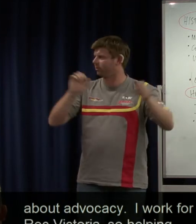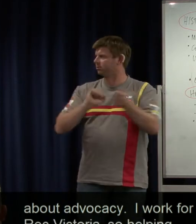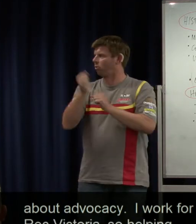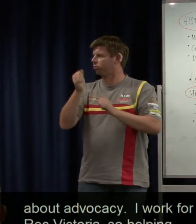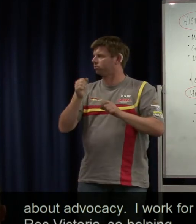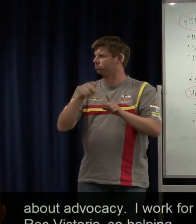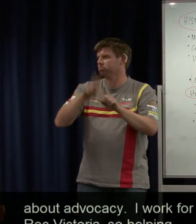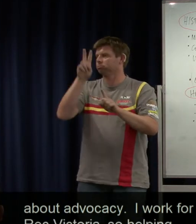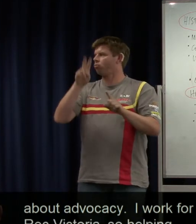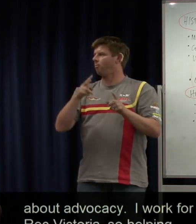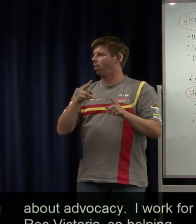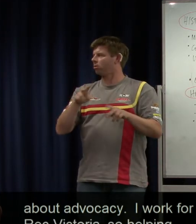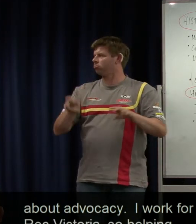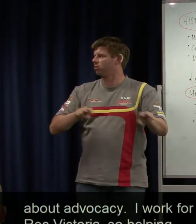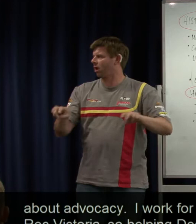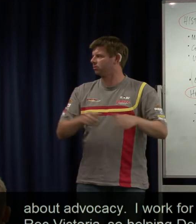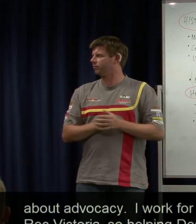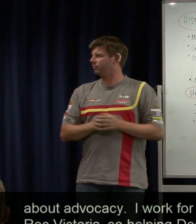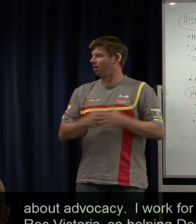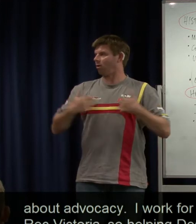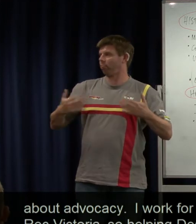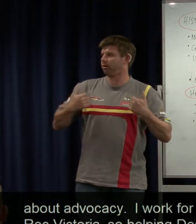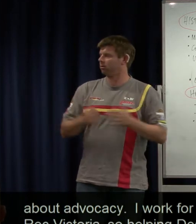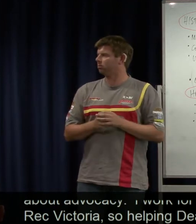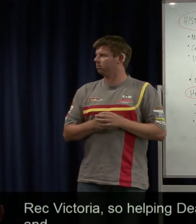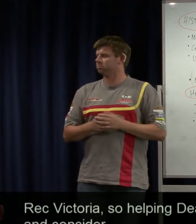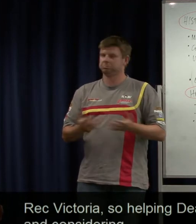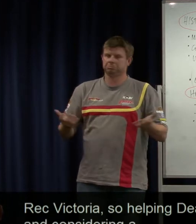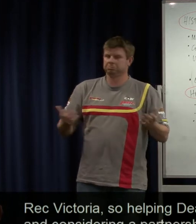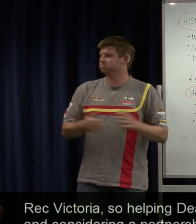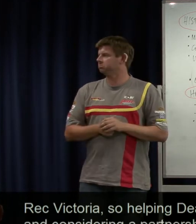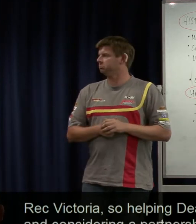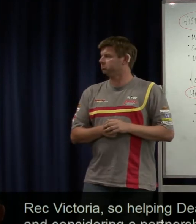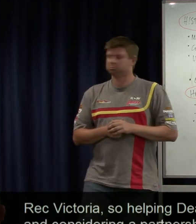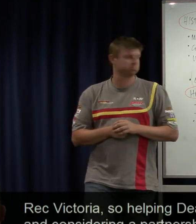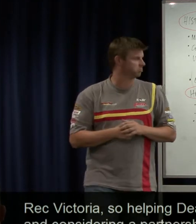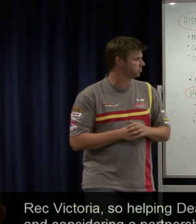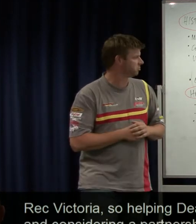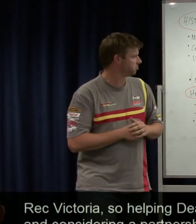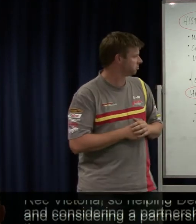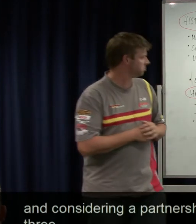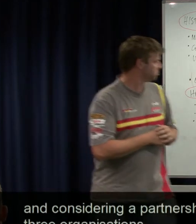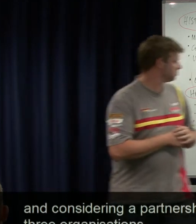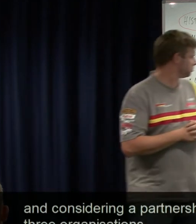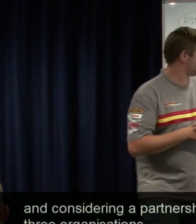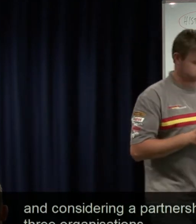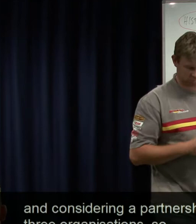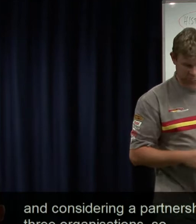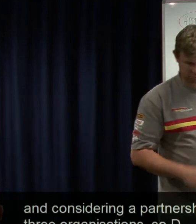Deaf Victoria and considering a partnership between the three organisations, so DSRV, Deaf Victoria and Vicdeaf,